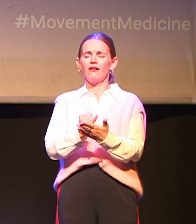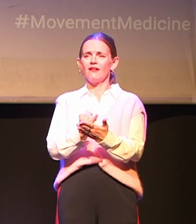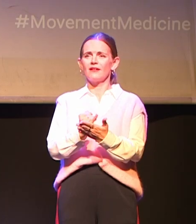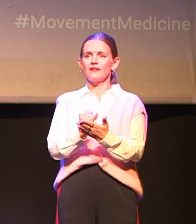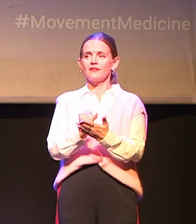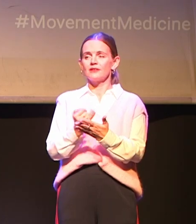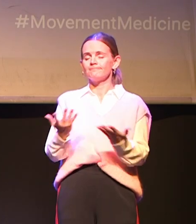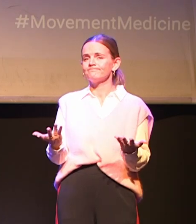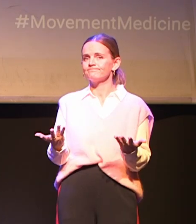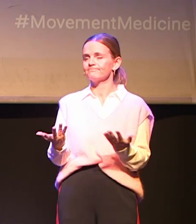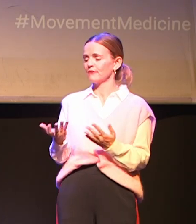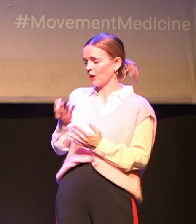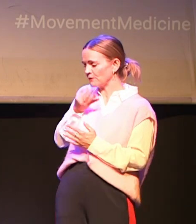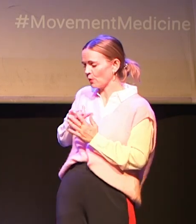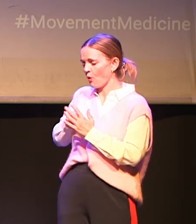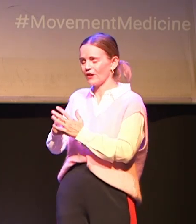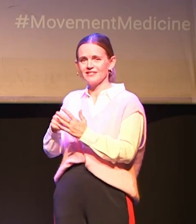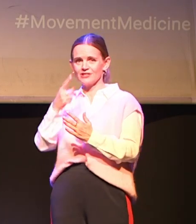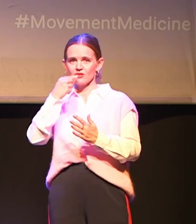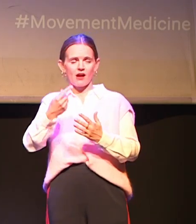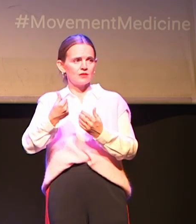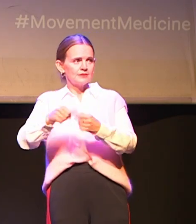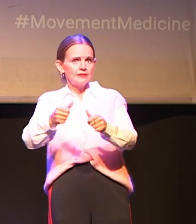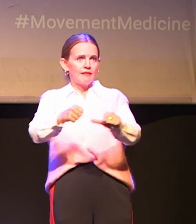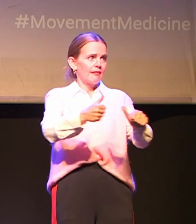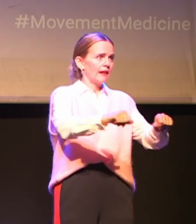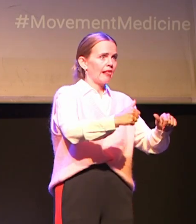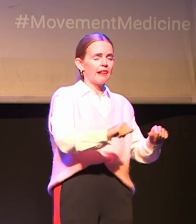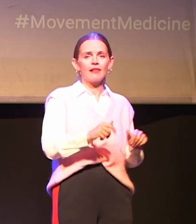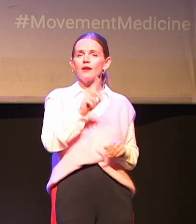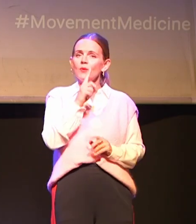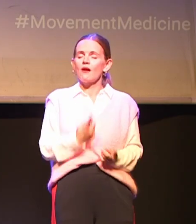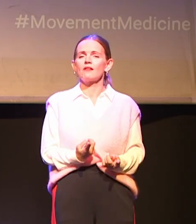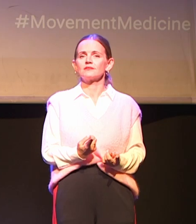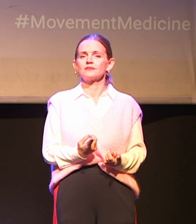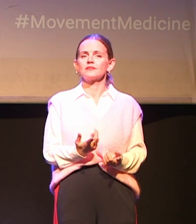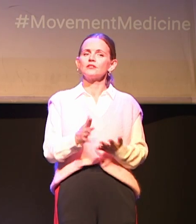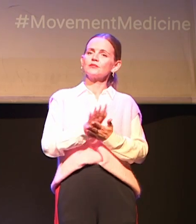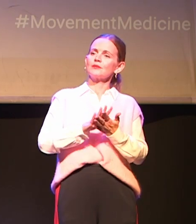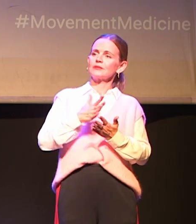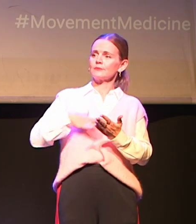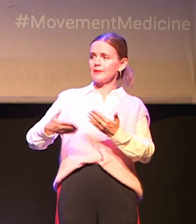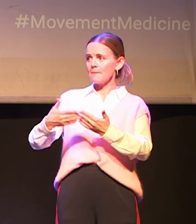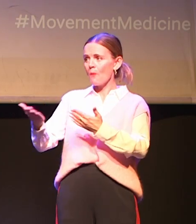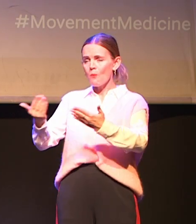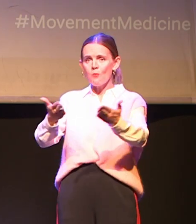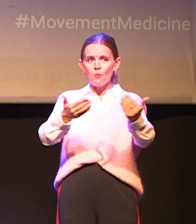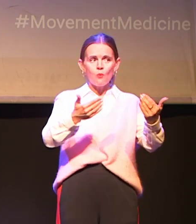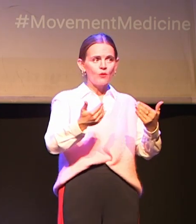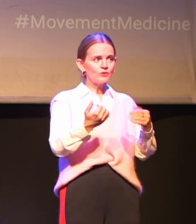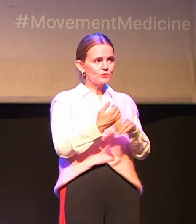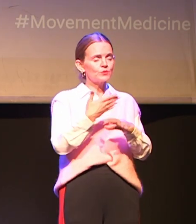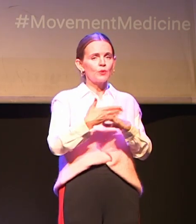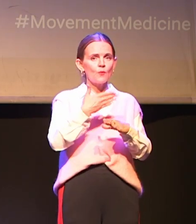organization or a few organizations can't do that structural piece. And we need more of us doing the work